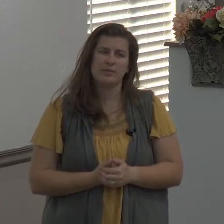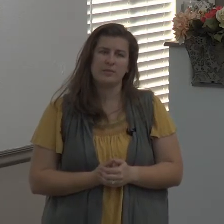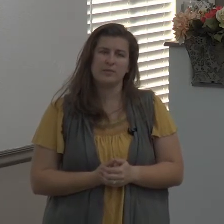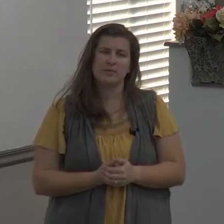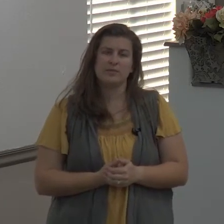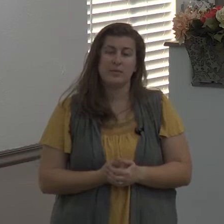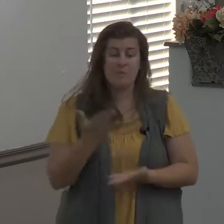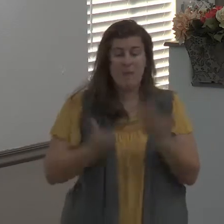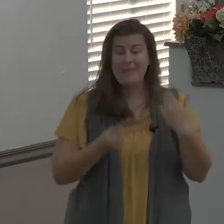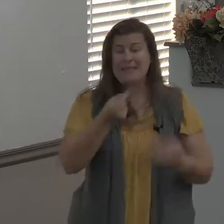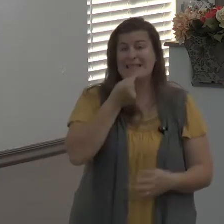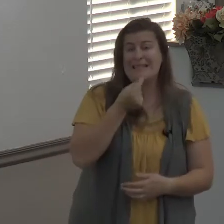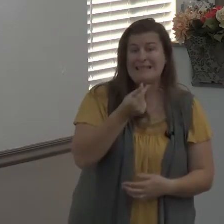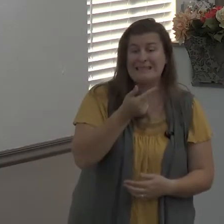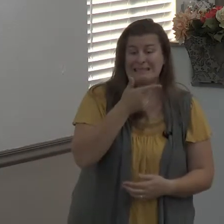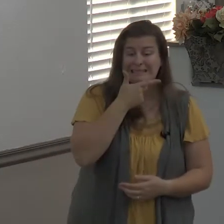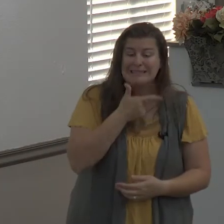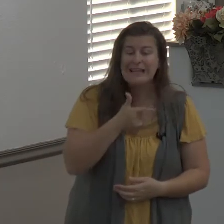for.